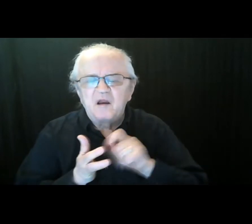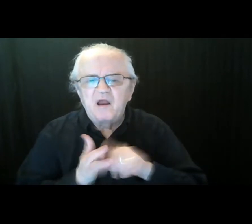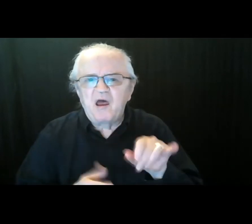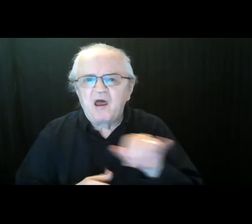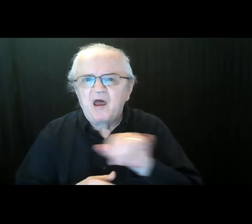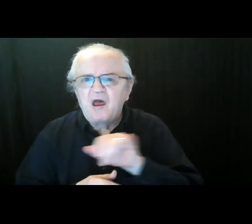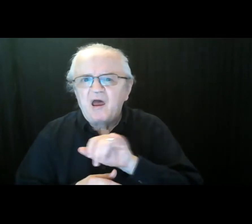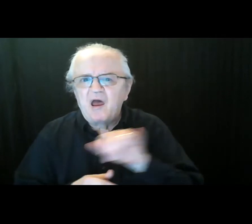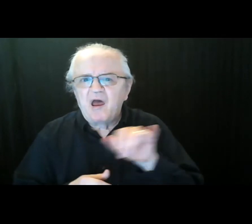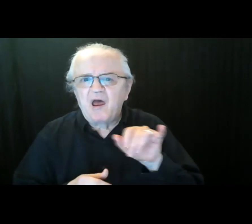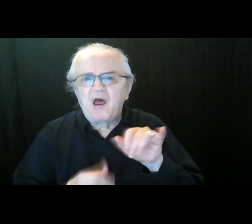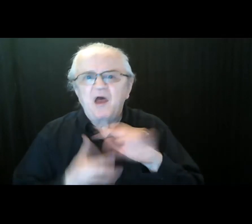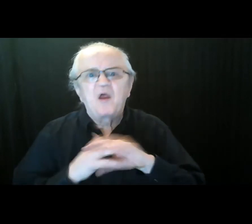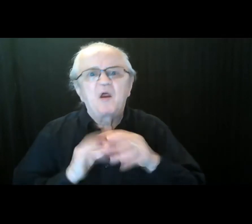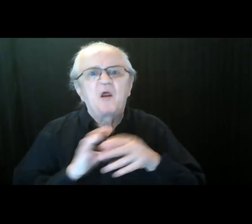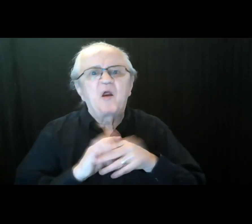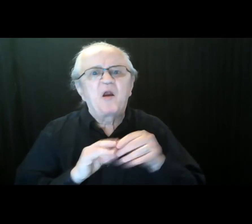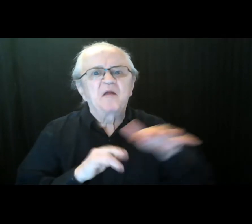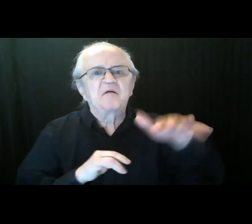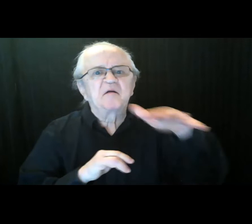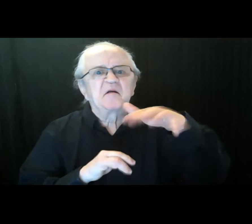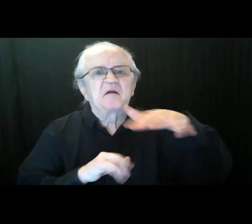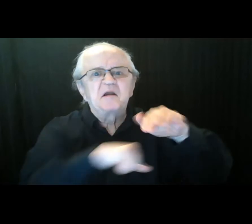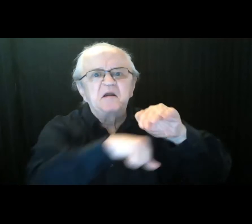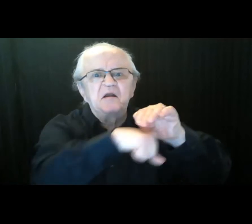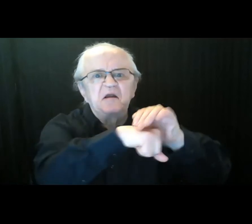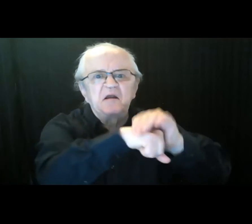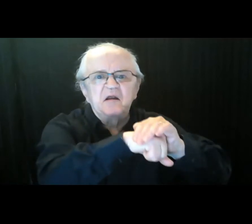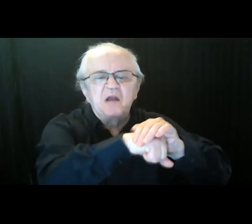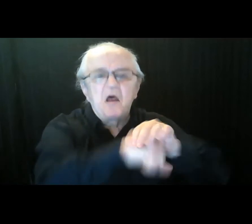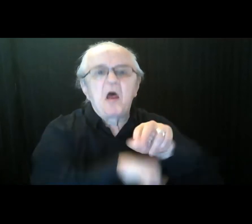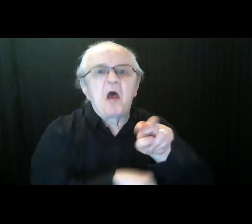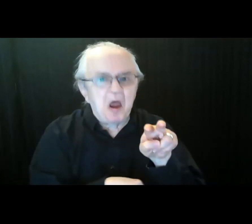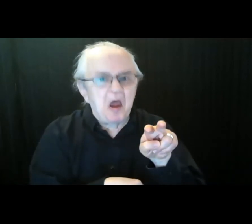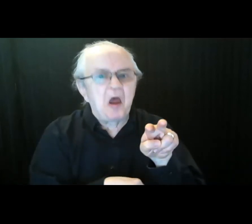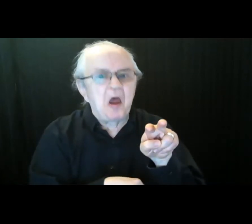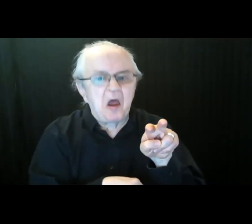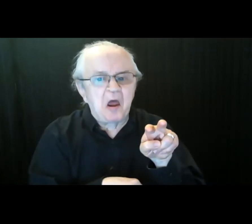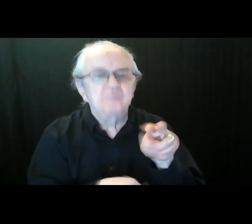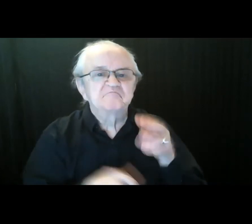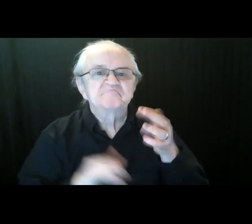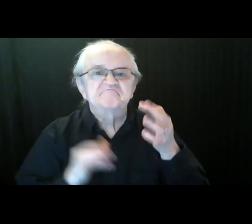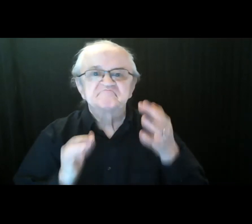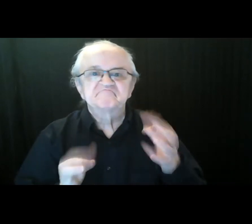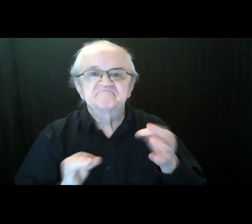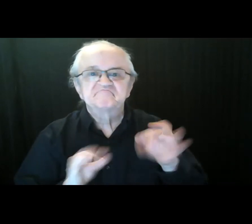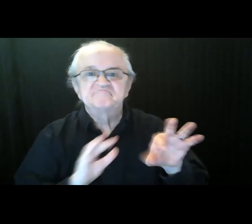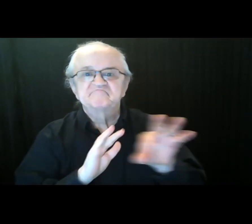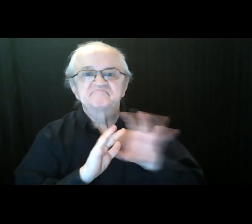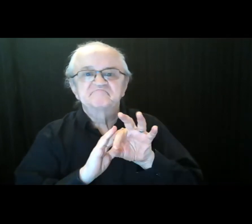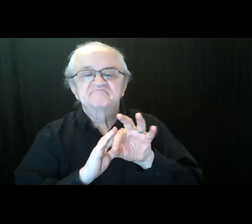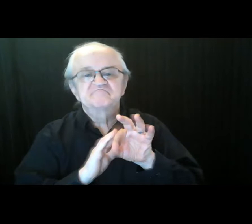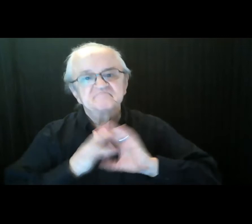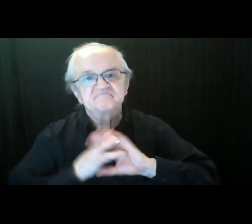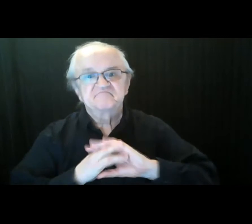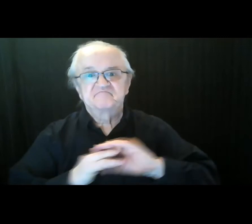looking for a ghost story that was set in England. And so that is the one that I have decided to tell you tonight. So if you are